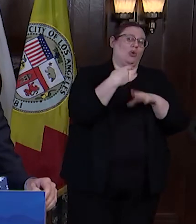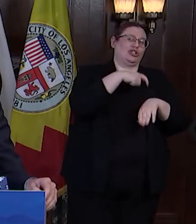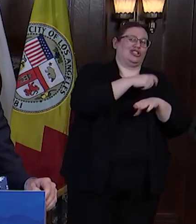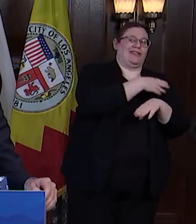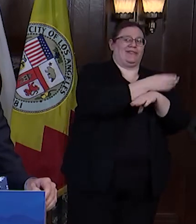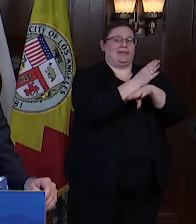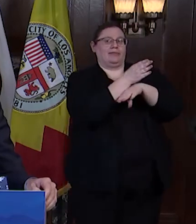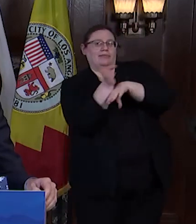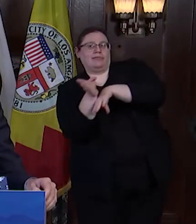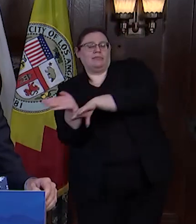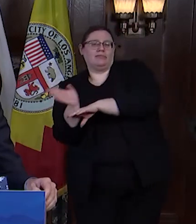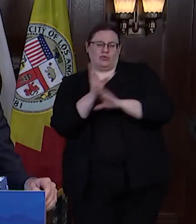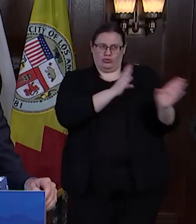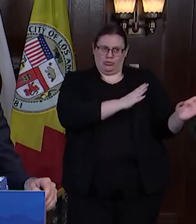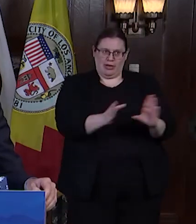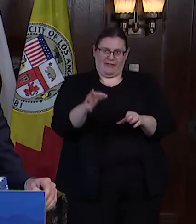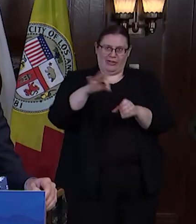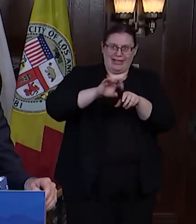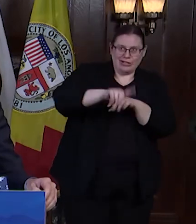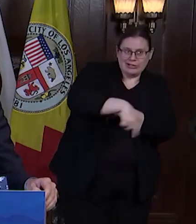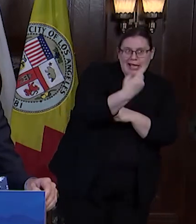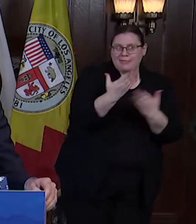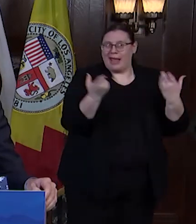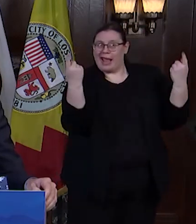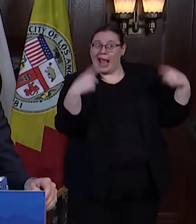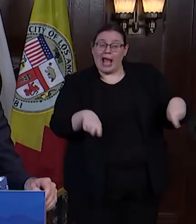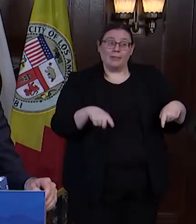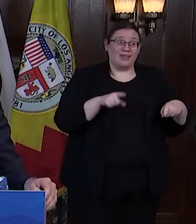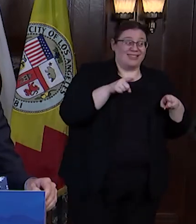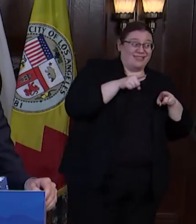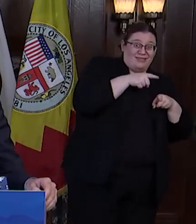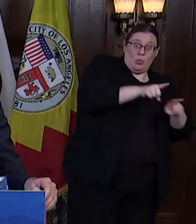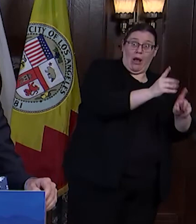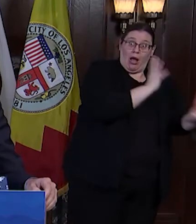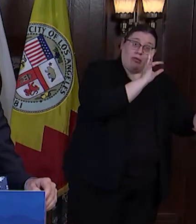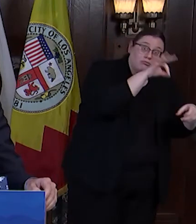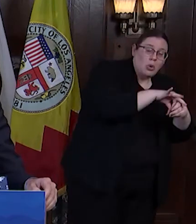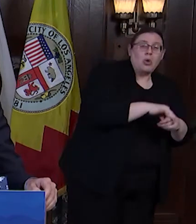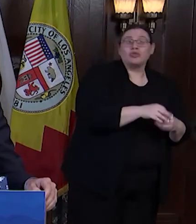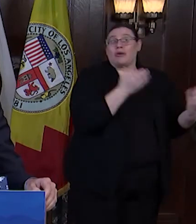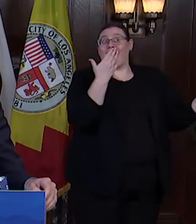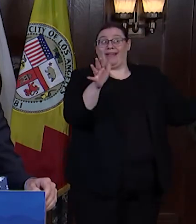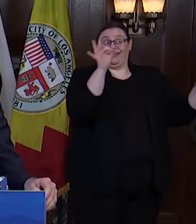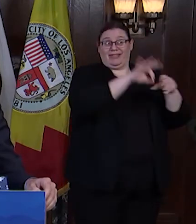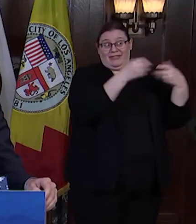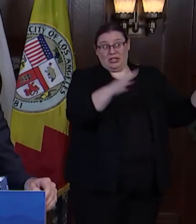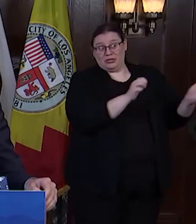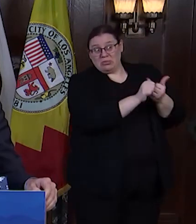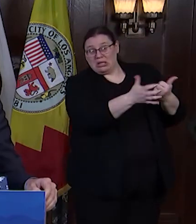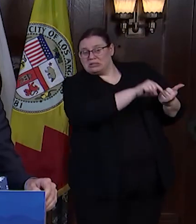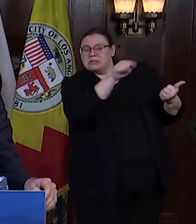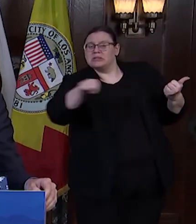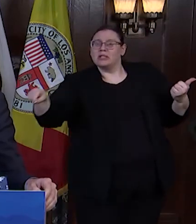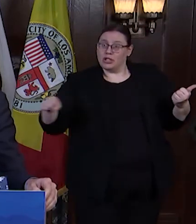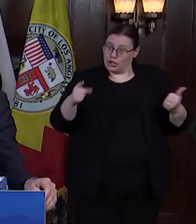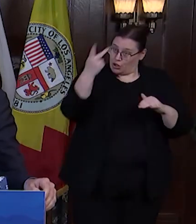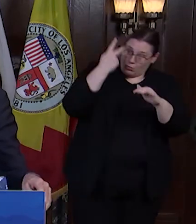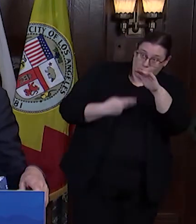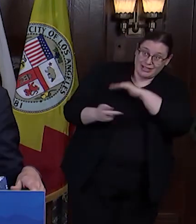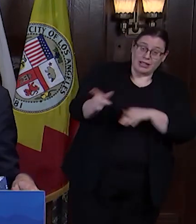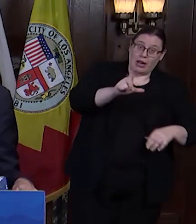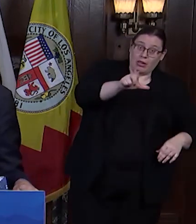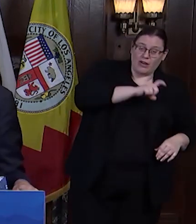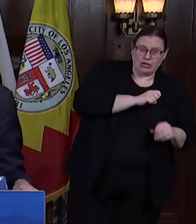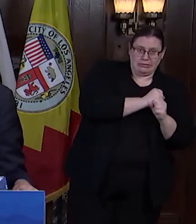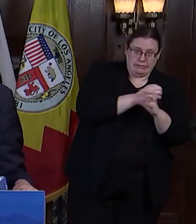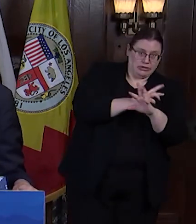Election Day, what could happen at the polls, what could happen post-election. Do you foresee our law enforcement having to get ready,